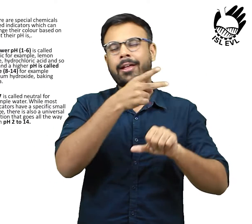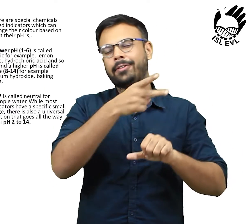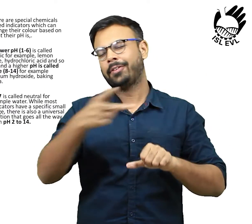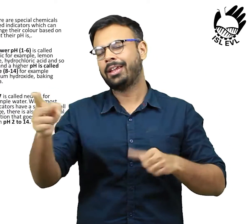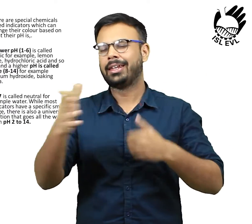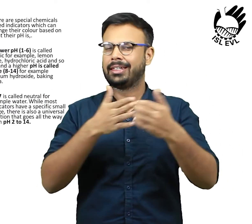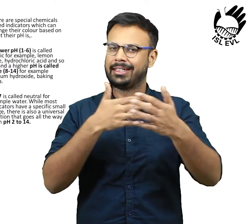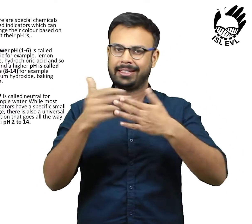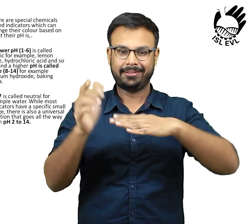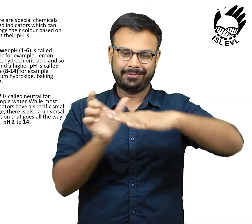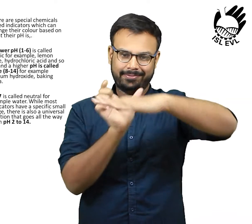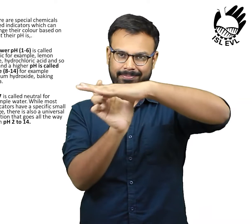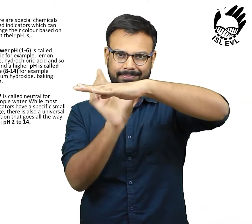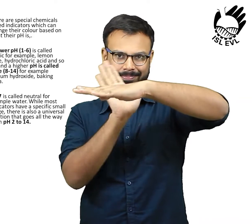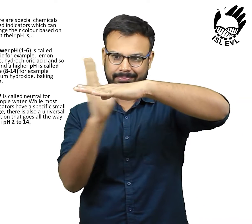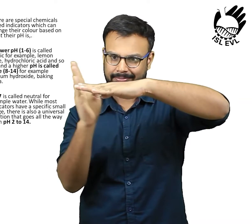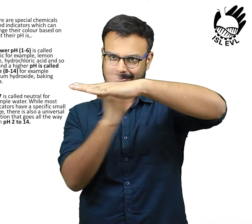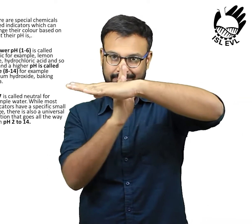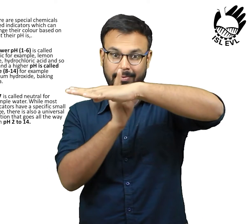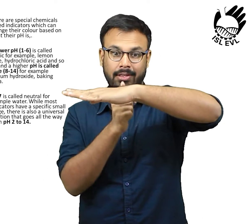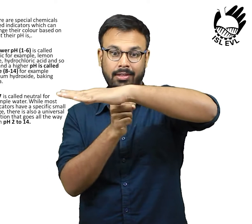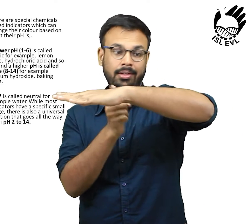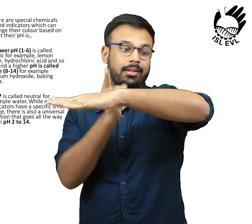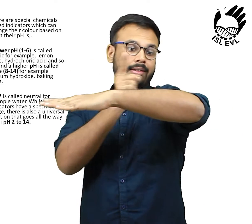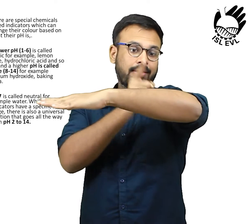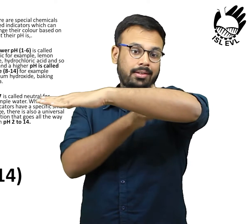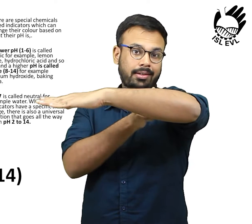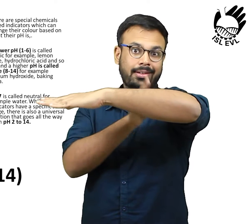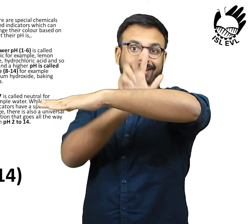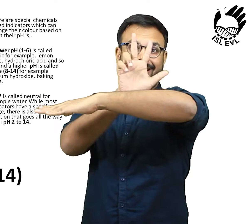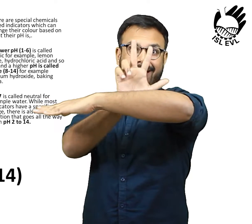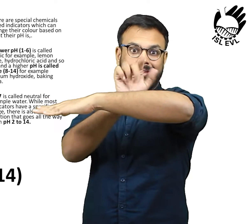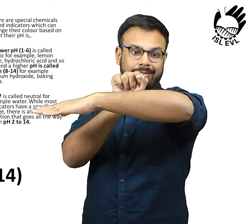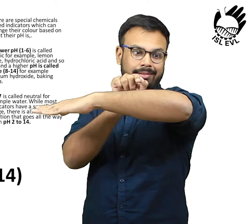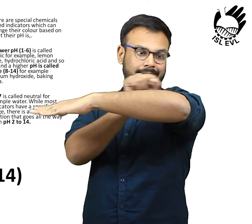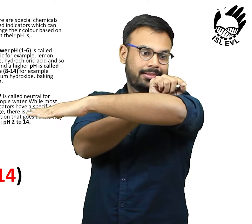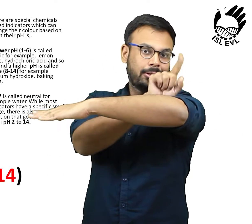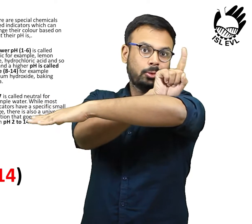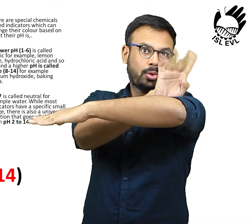hydrochloric acid, or any other acid, and so on.